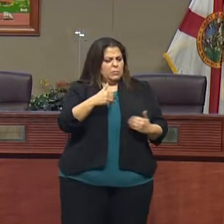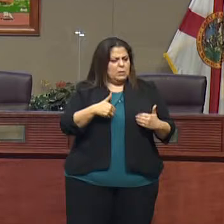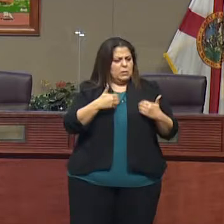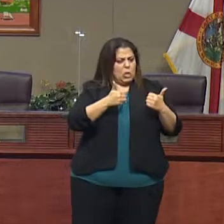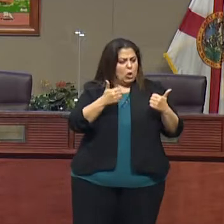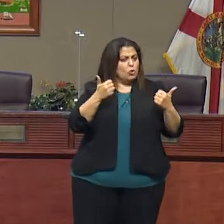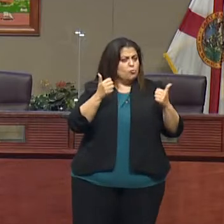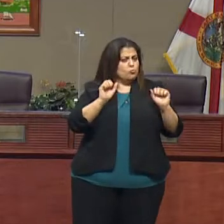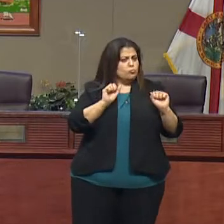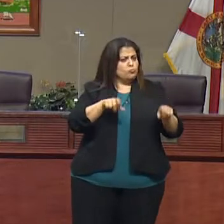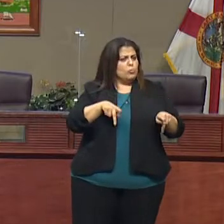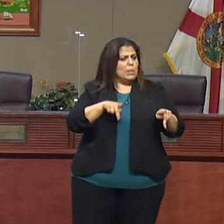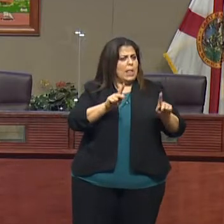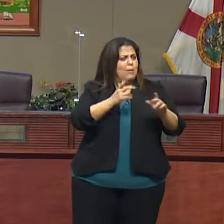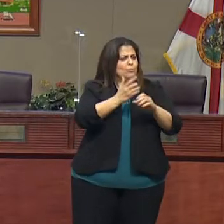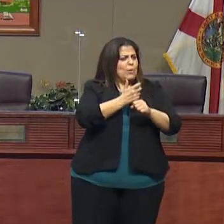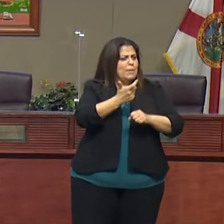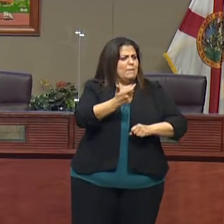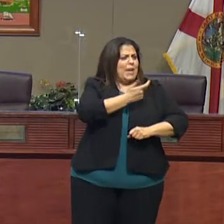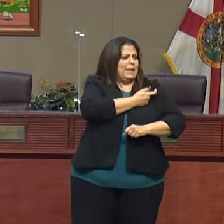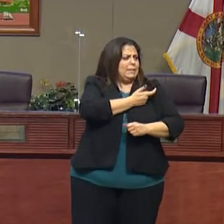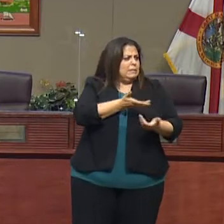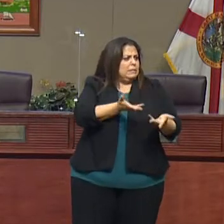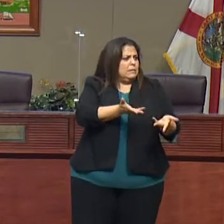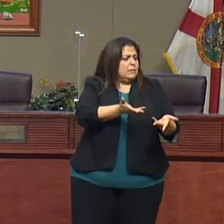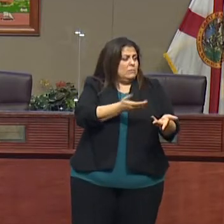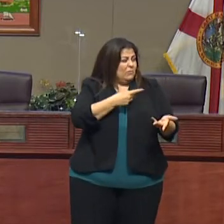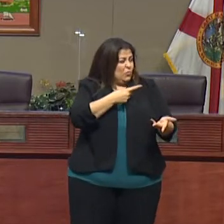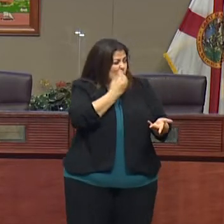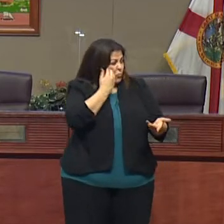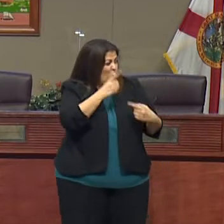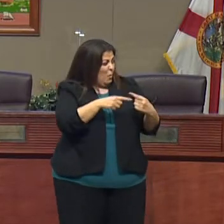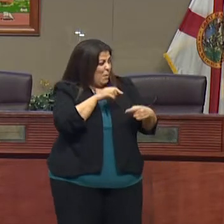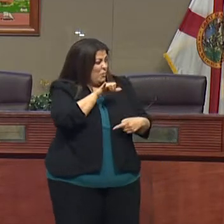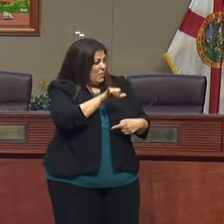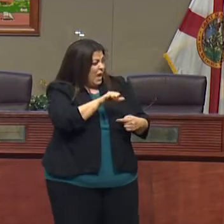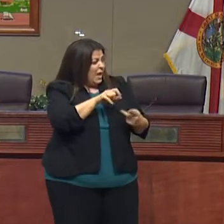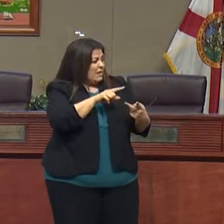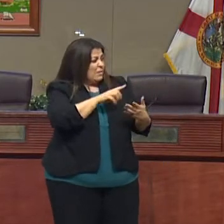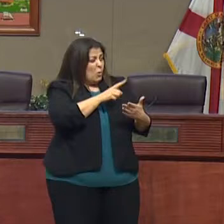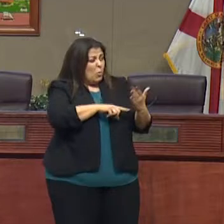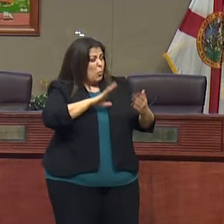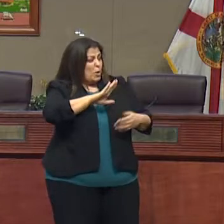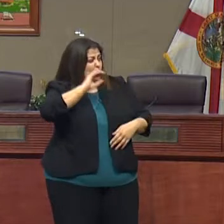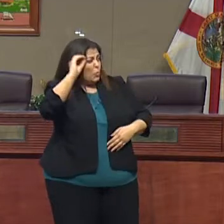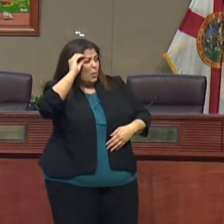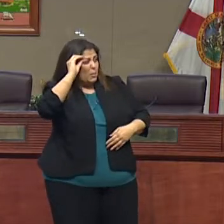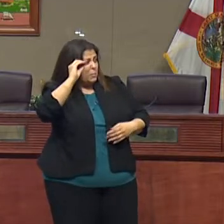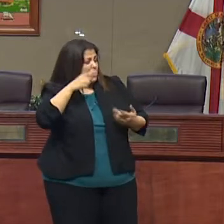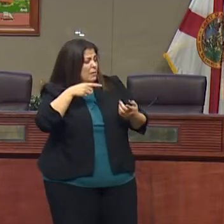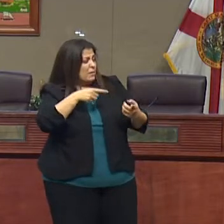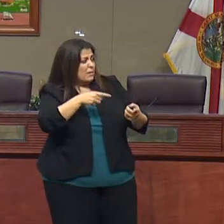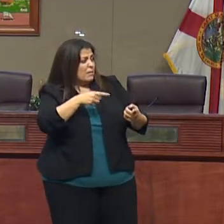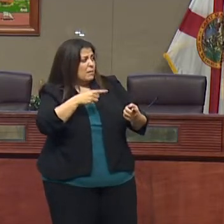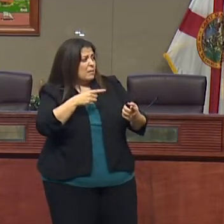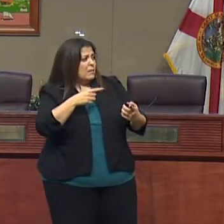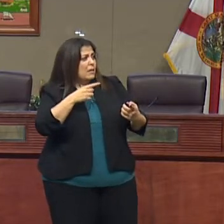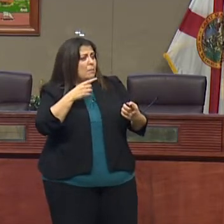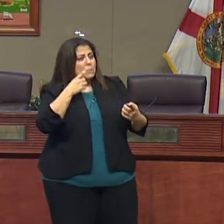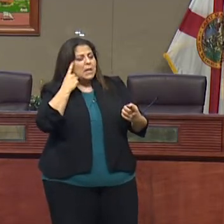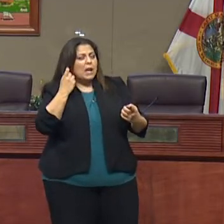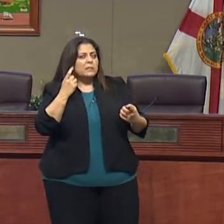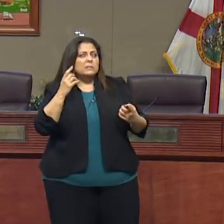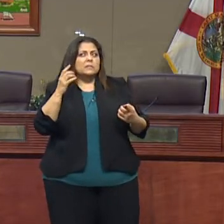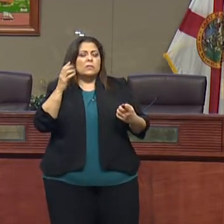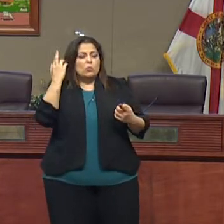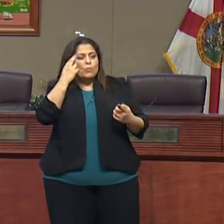the question is, do you have knowledge about it? What is your opinion? And this is apparently in response to a zero-waste